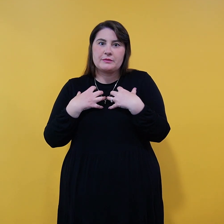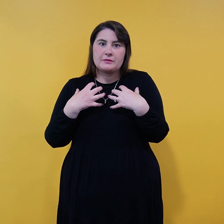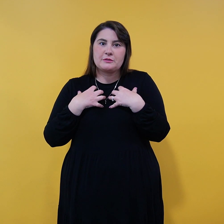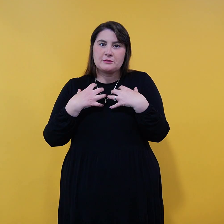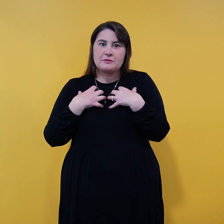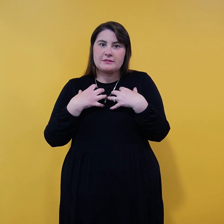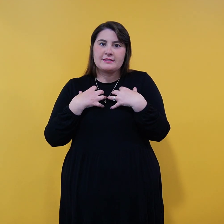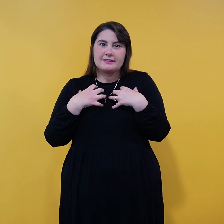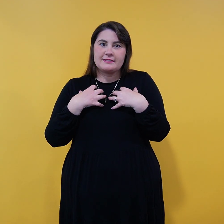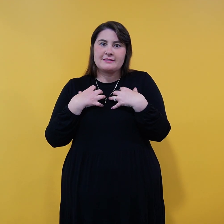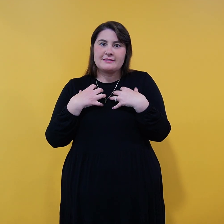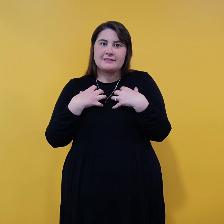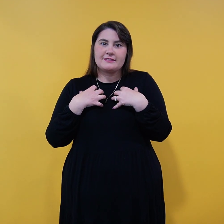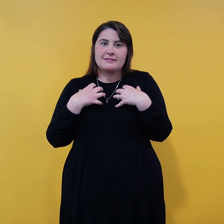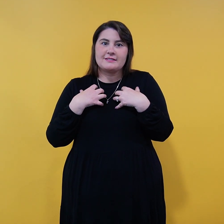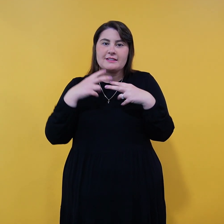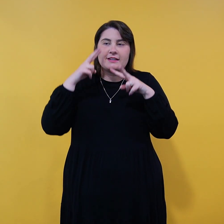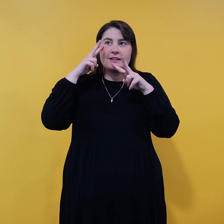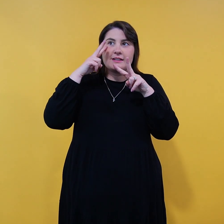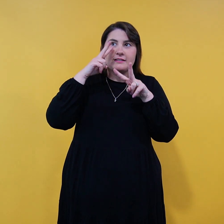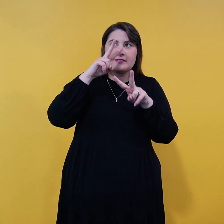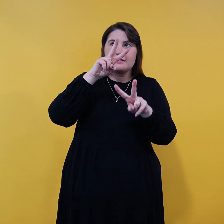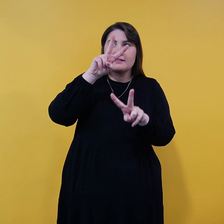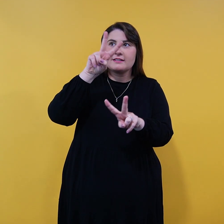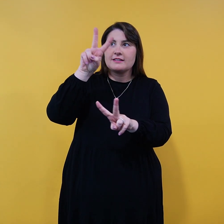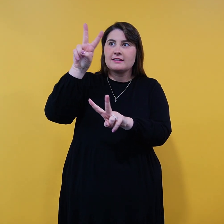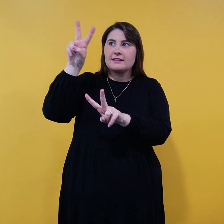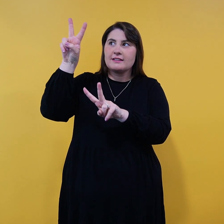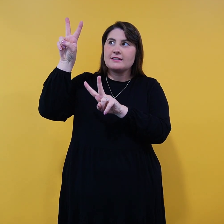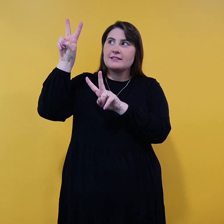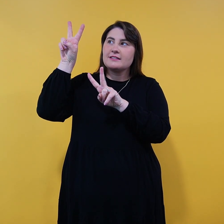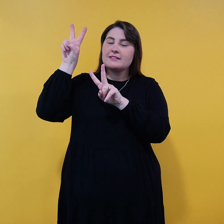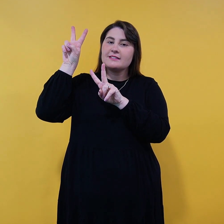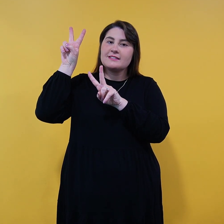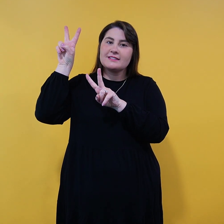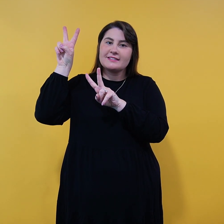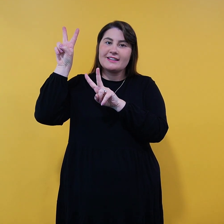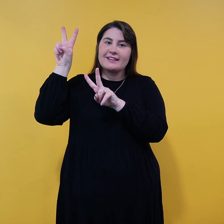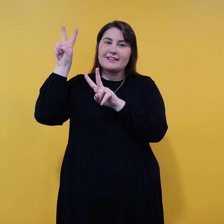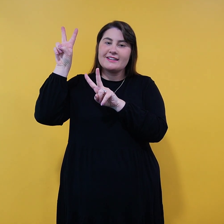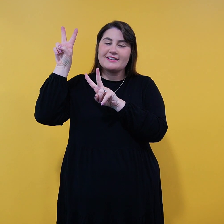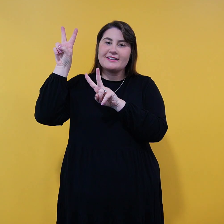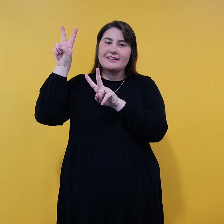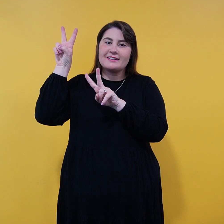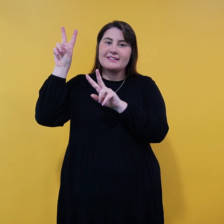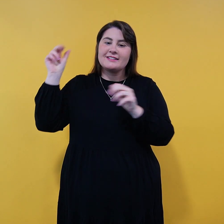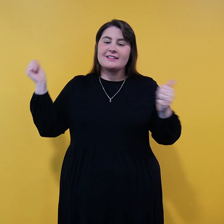Shepherds quake at the sight.